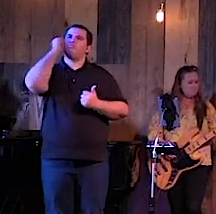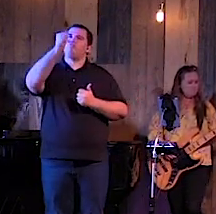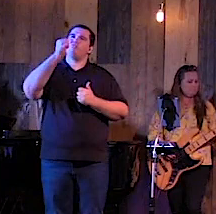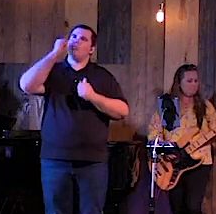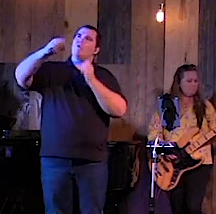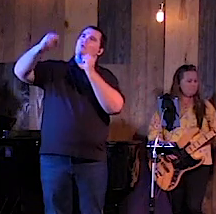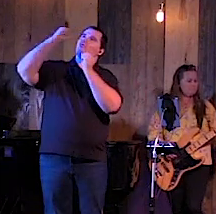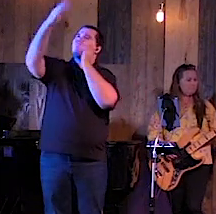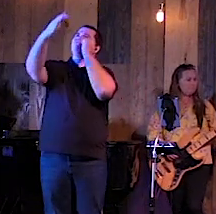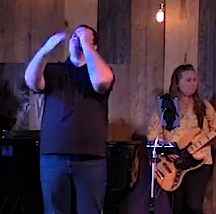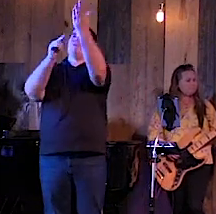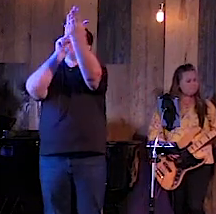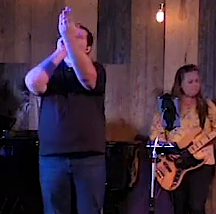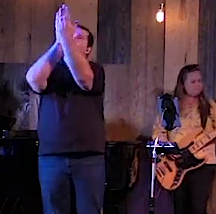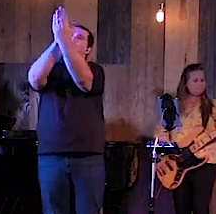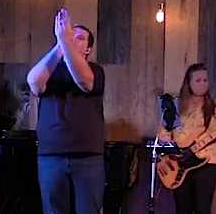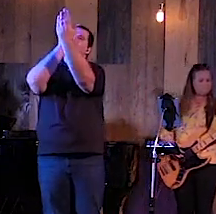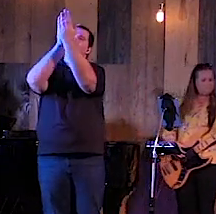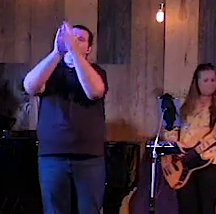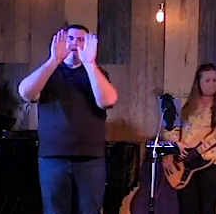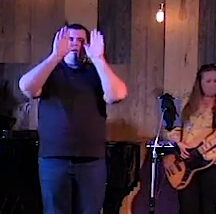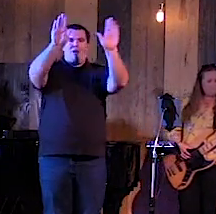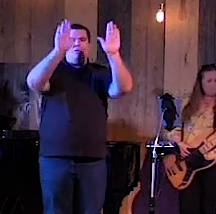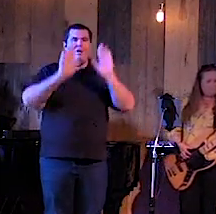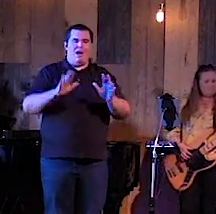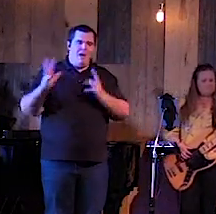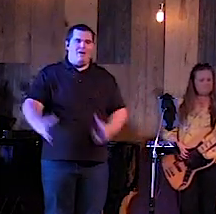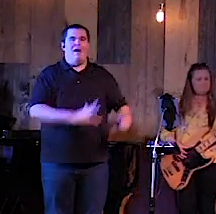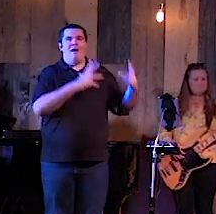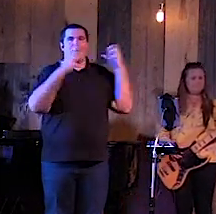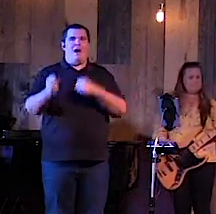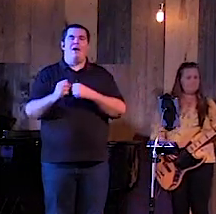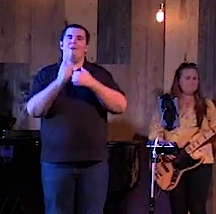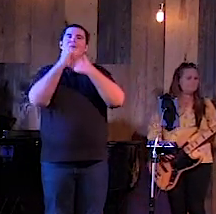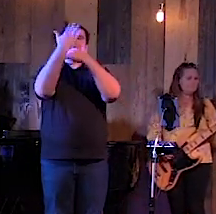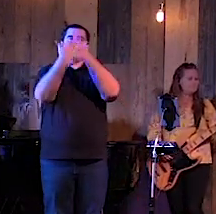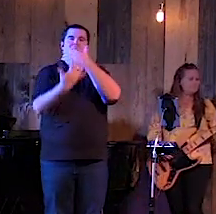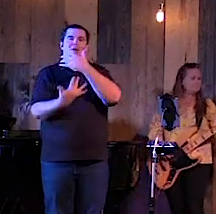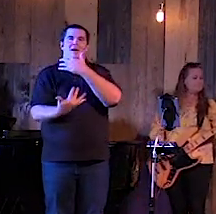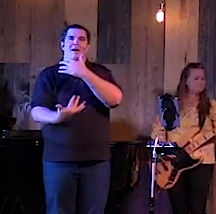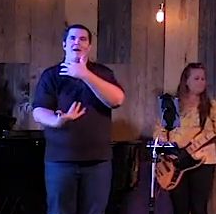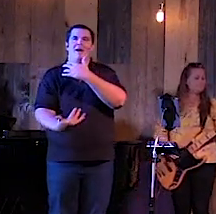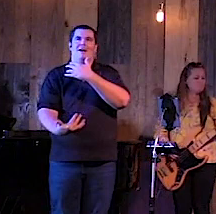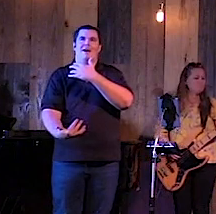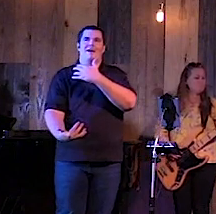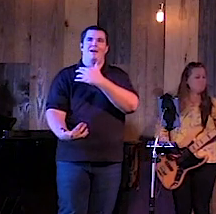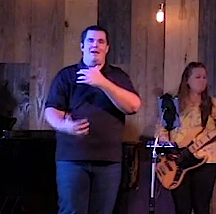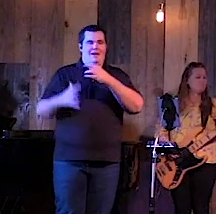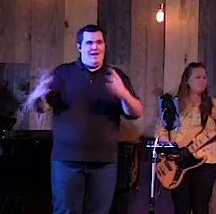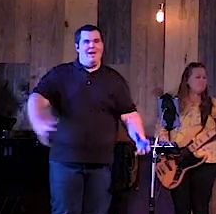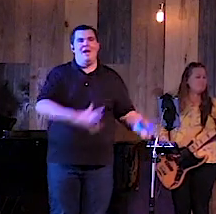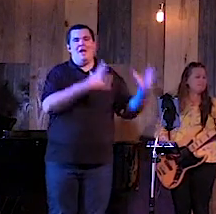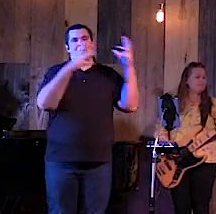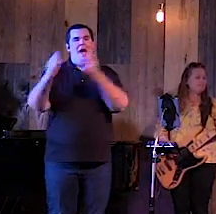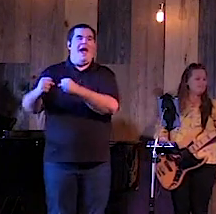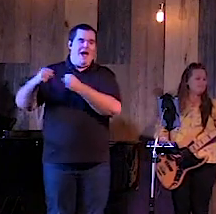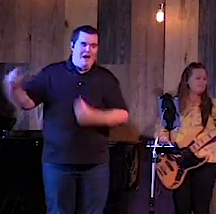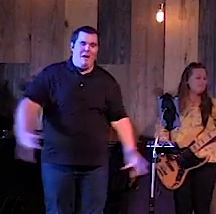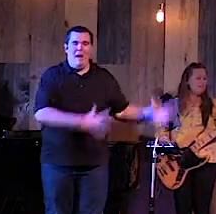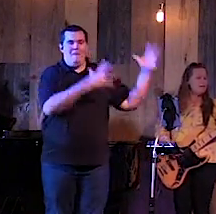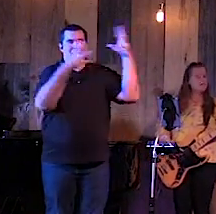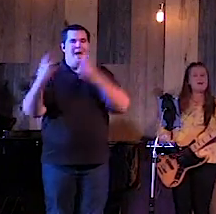lift daily His praises to sing? There's wonderful power in the blood. There